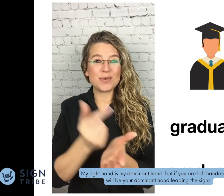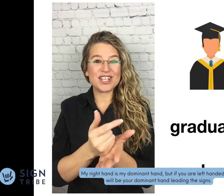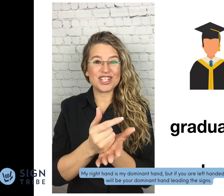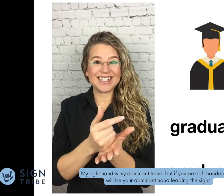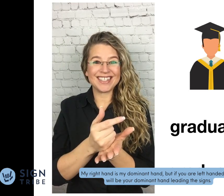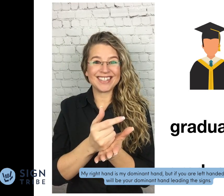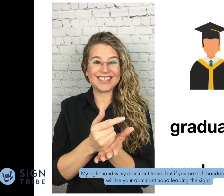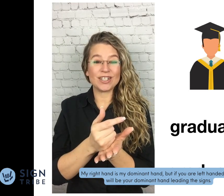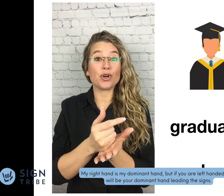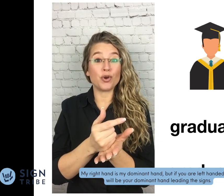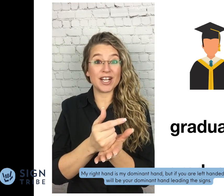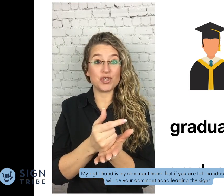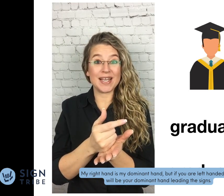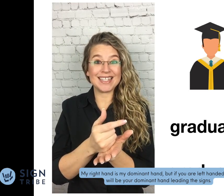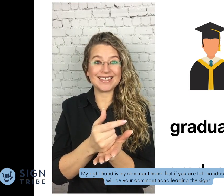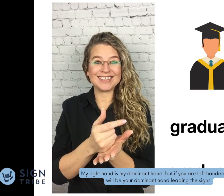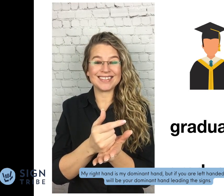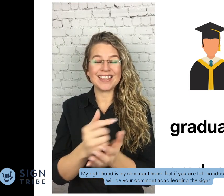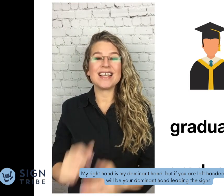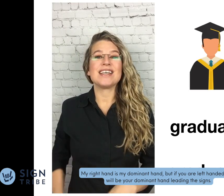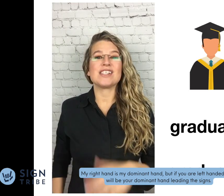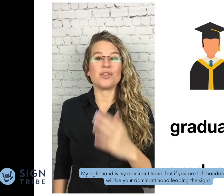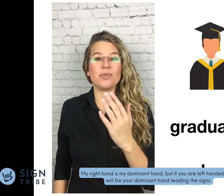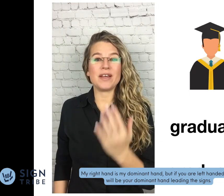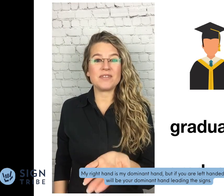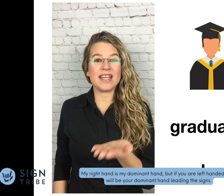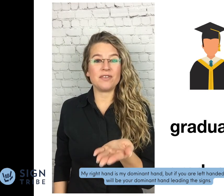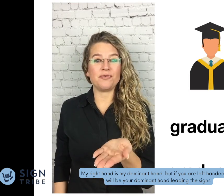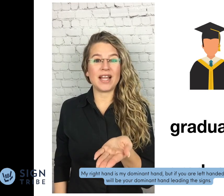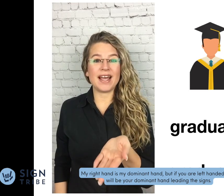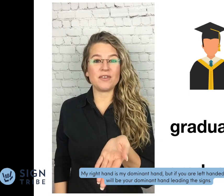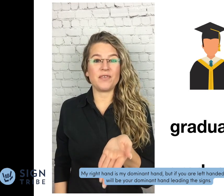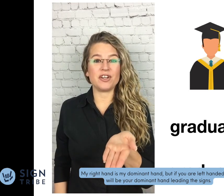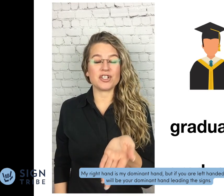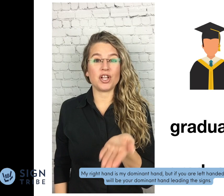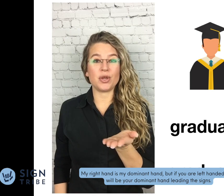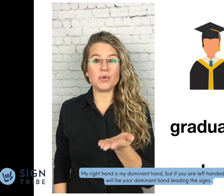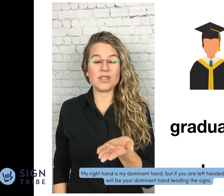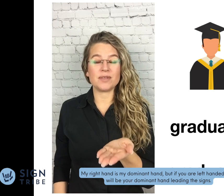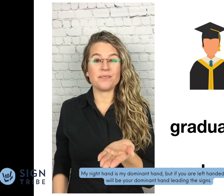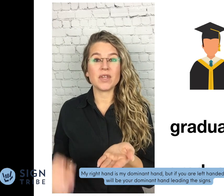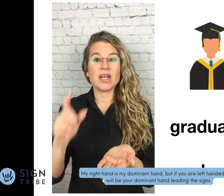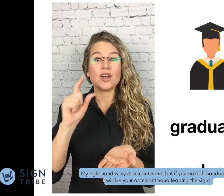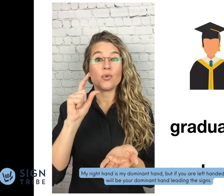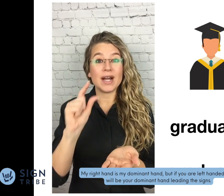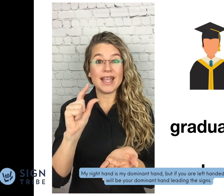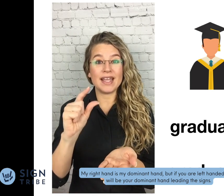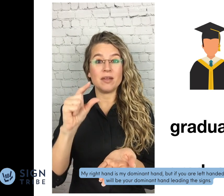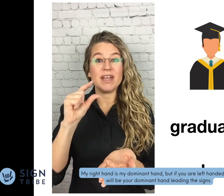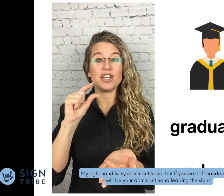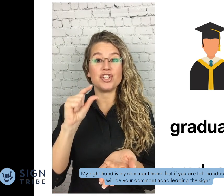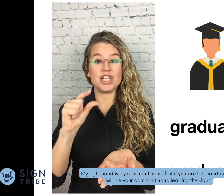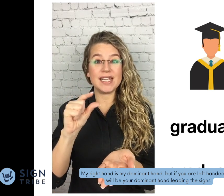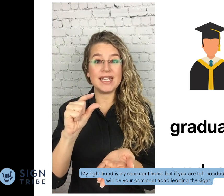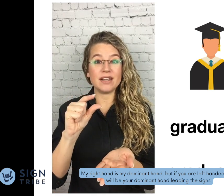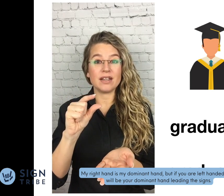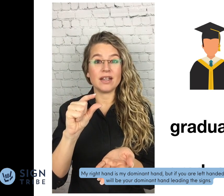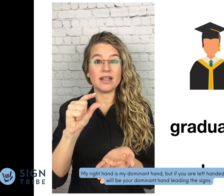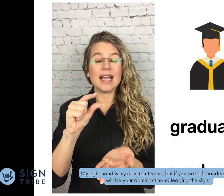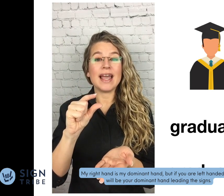Graduation or graduate. So left hand flat, fingers closed. Right hand make a G, and